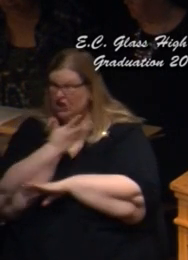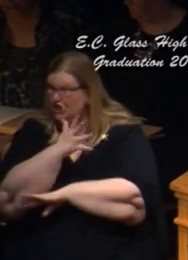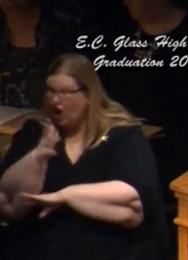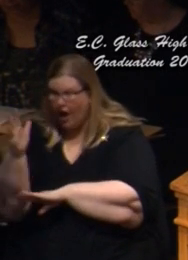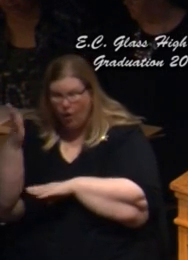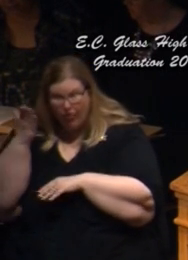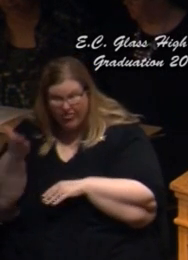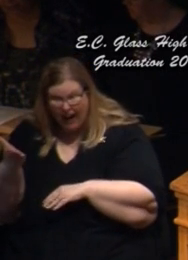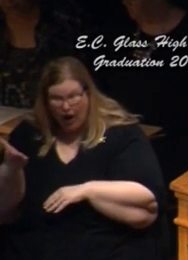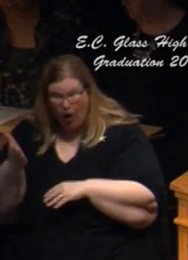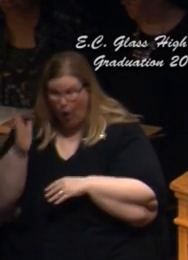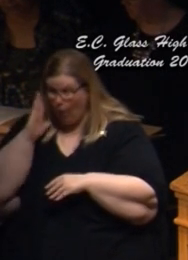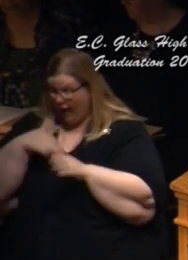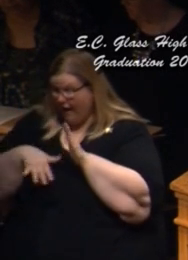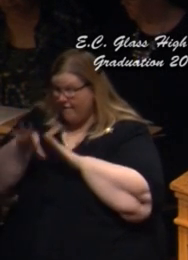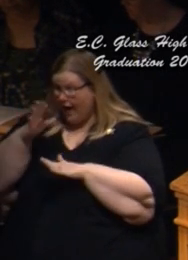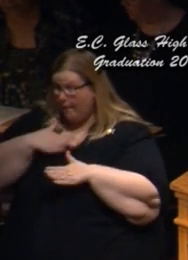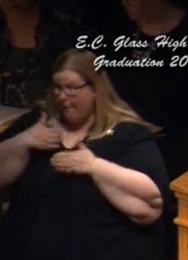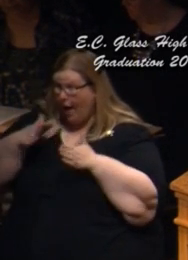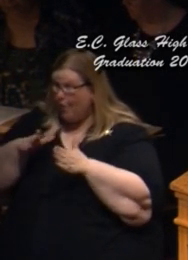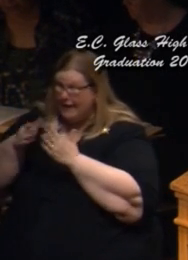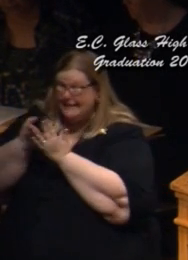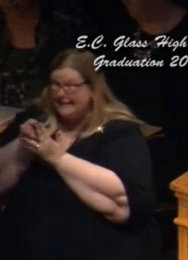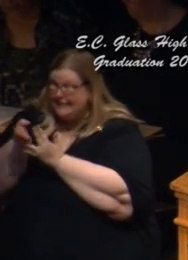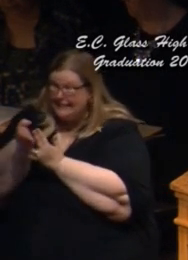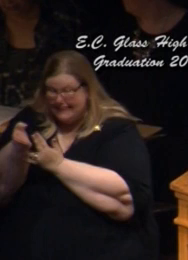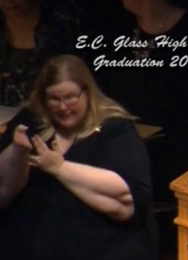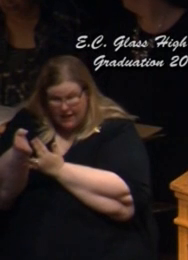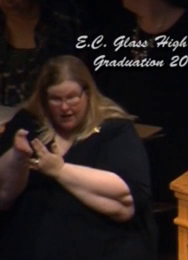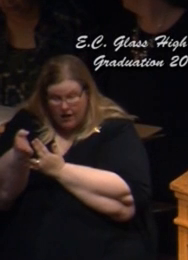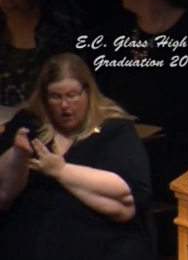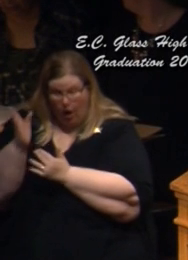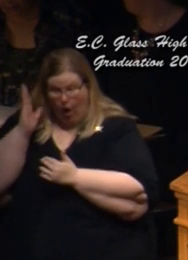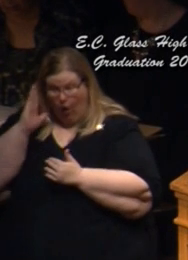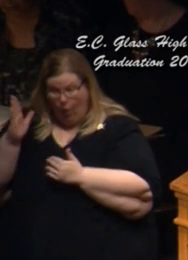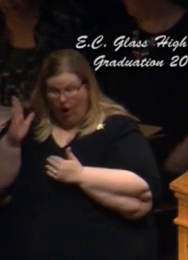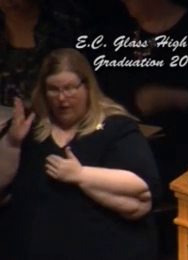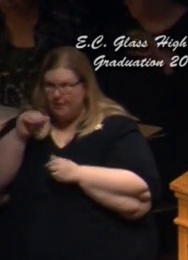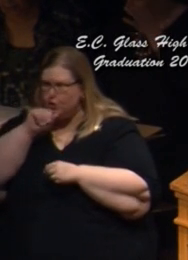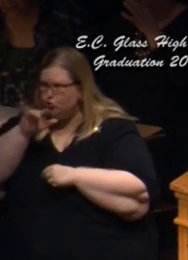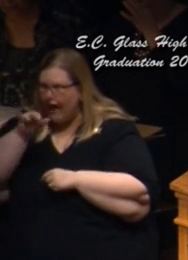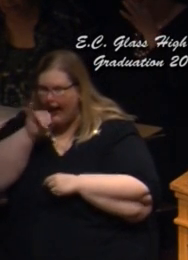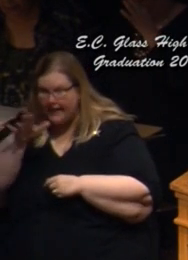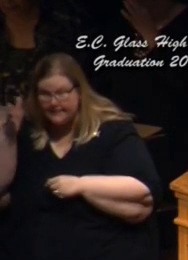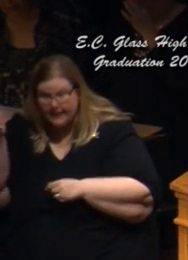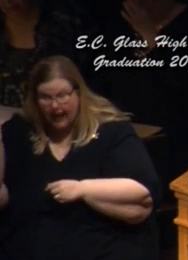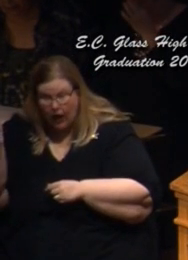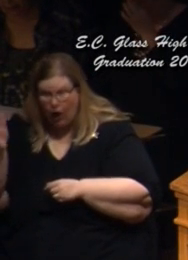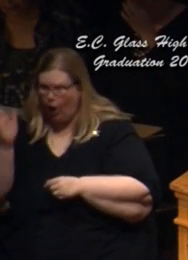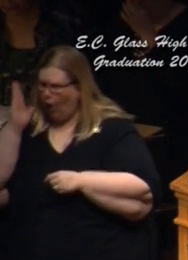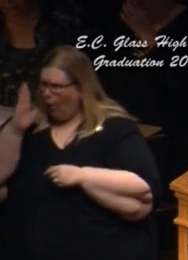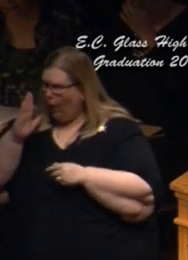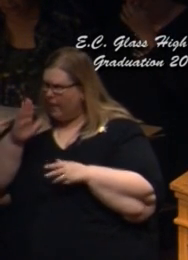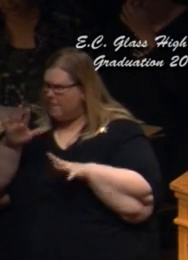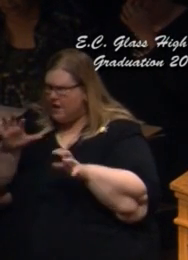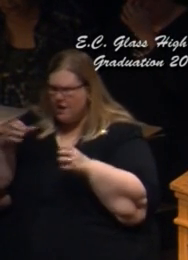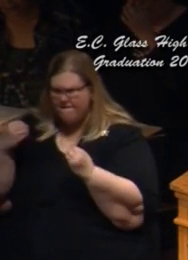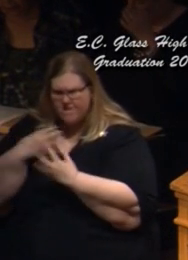there? Will I find my way through? Will there be dragons? Will they be